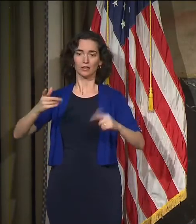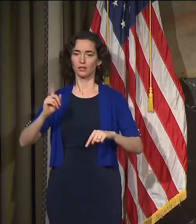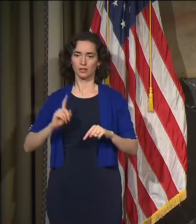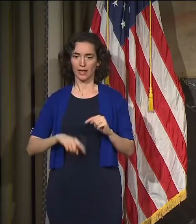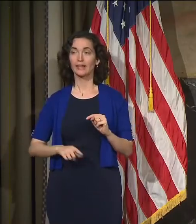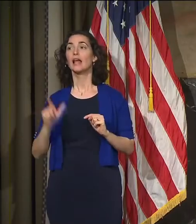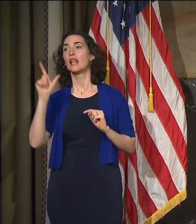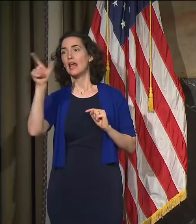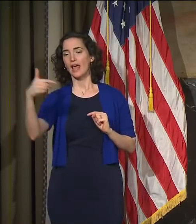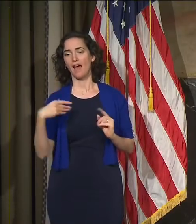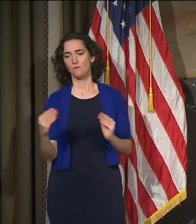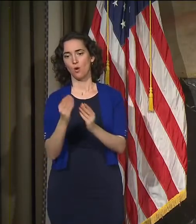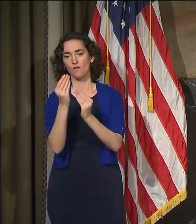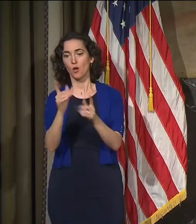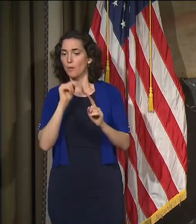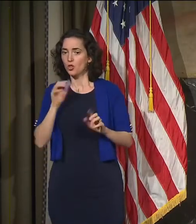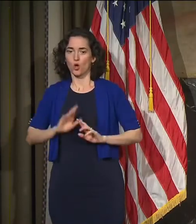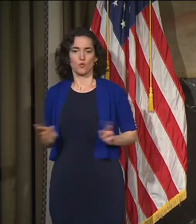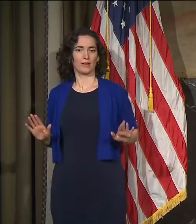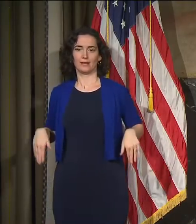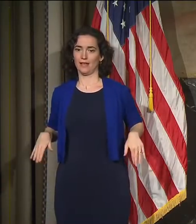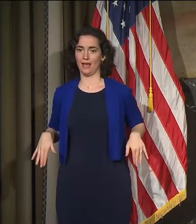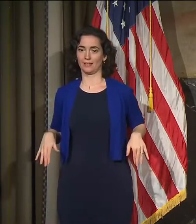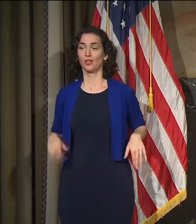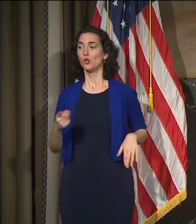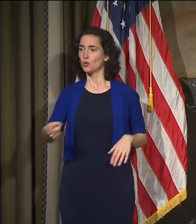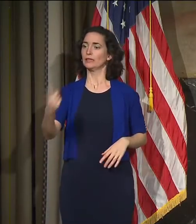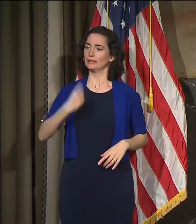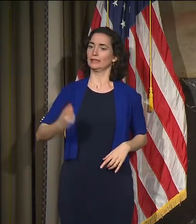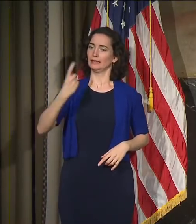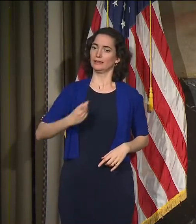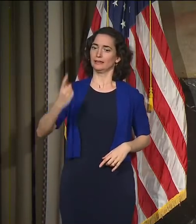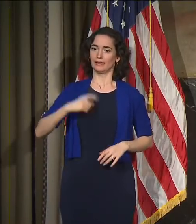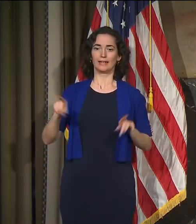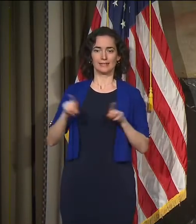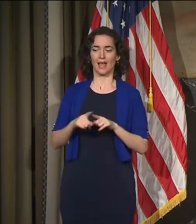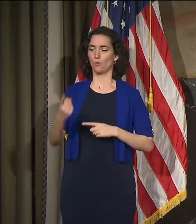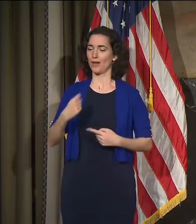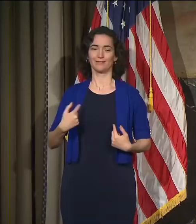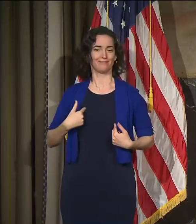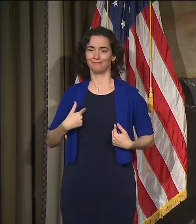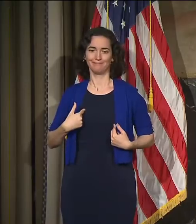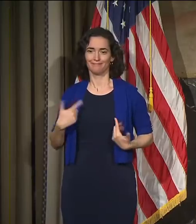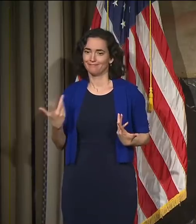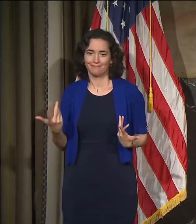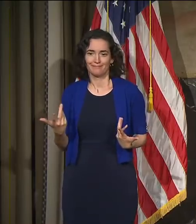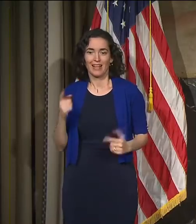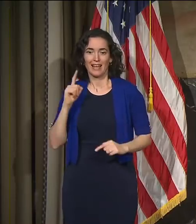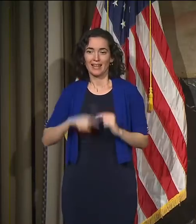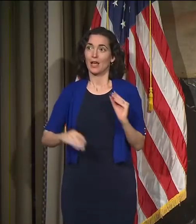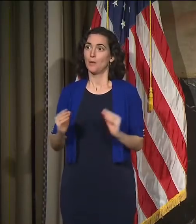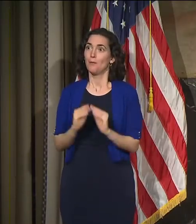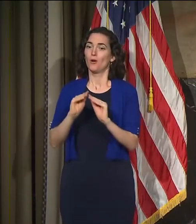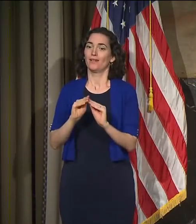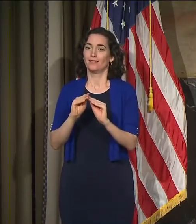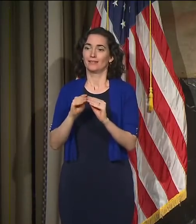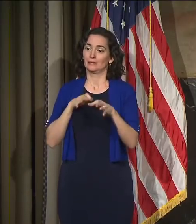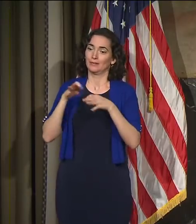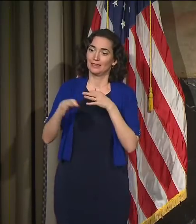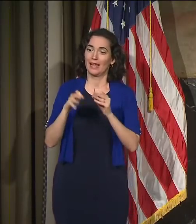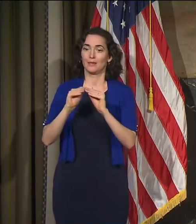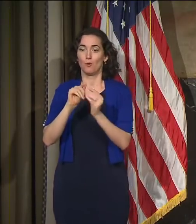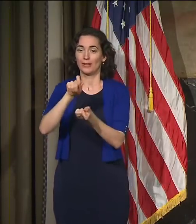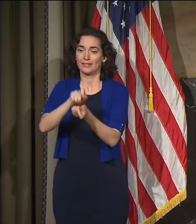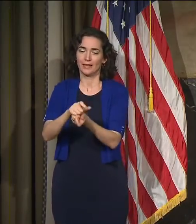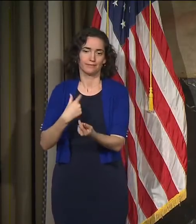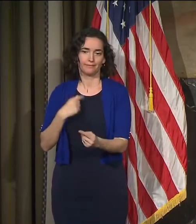We're just not there yet, and you're going to keep pressing and pressing and pressing. And I'm just not going to be able to be more concrete with what